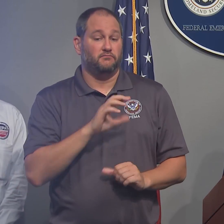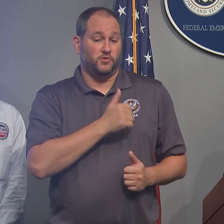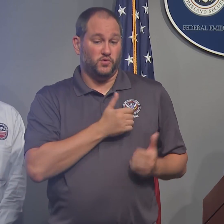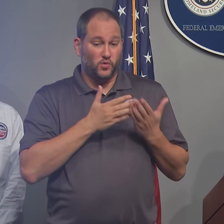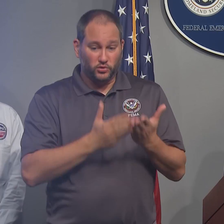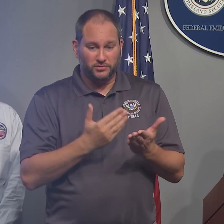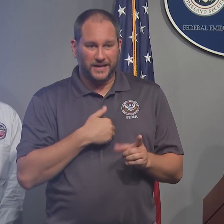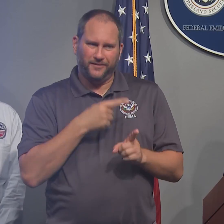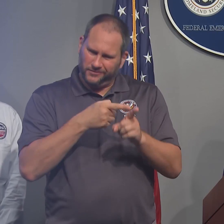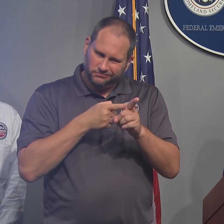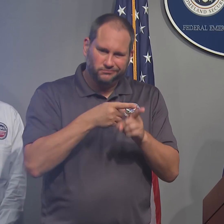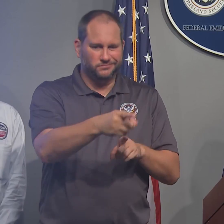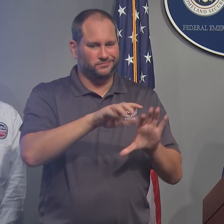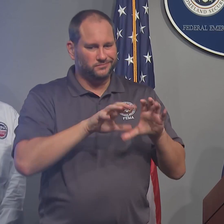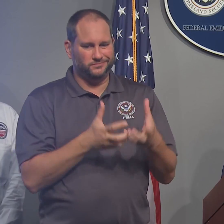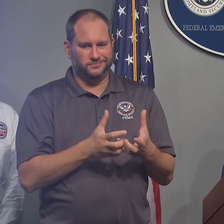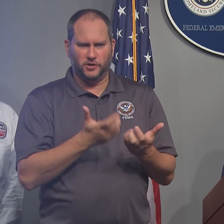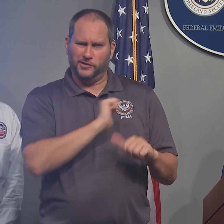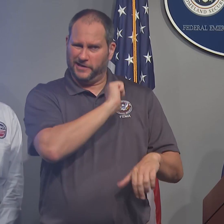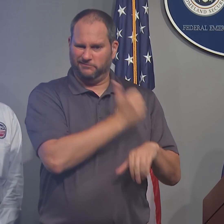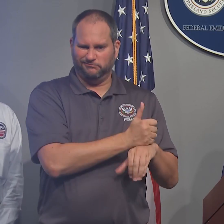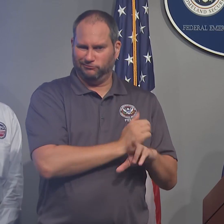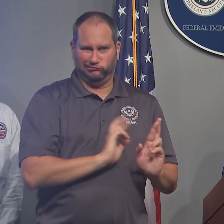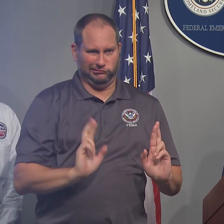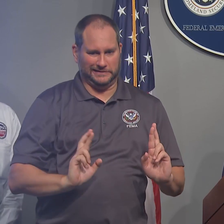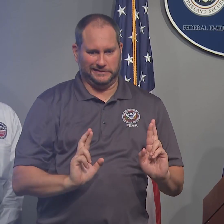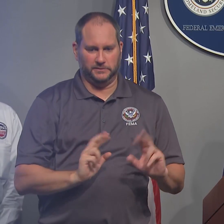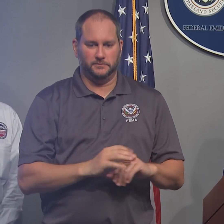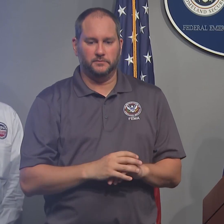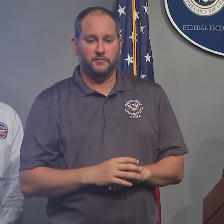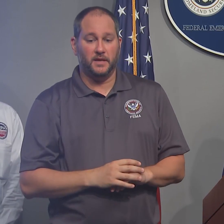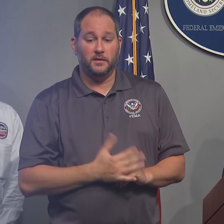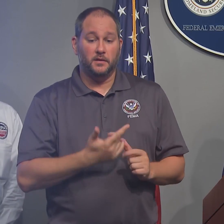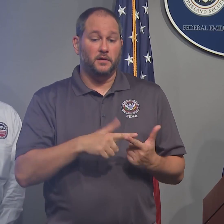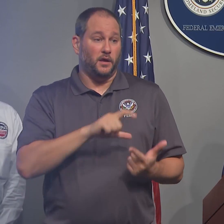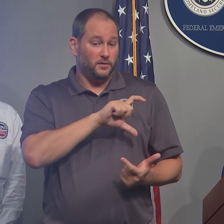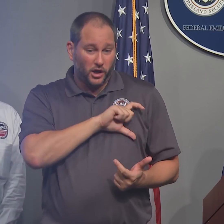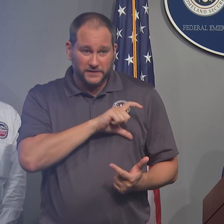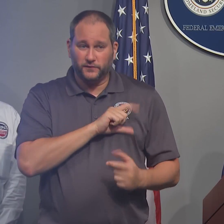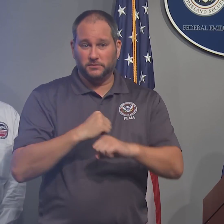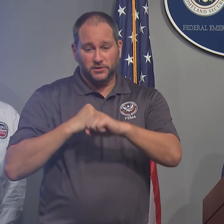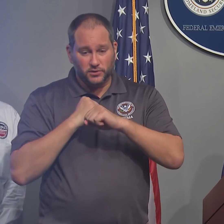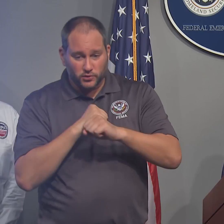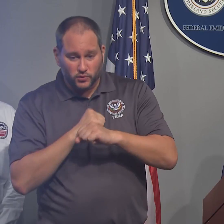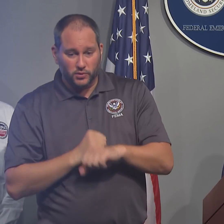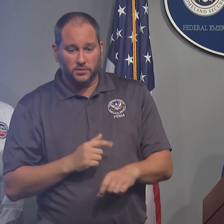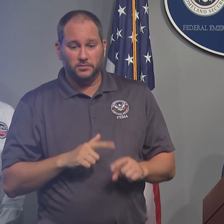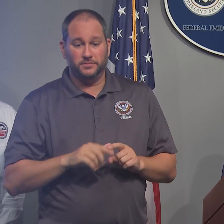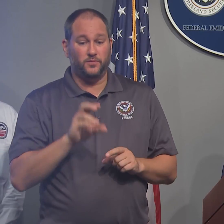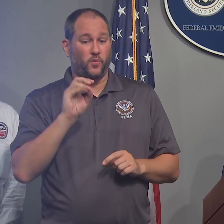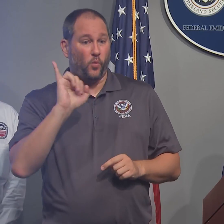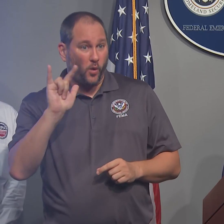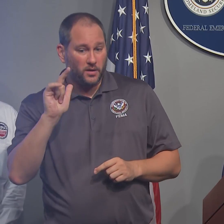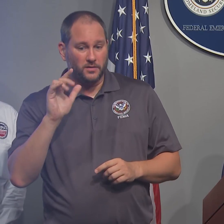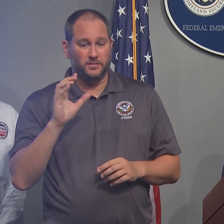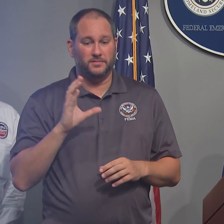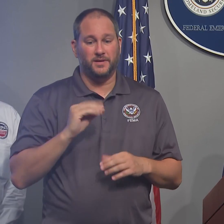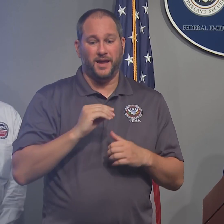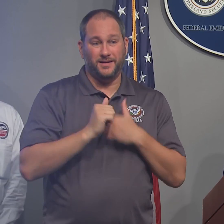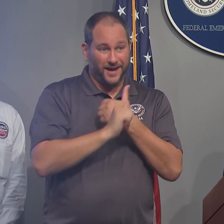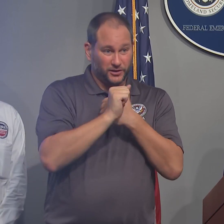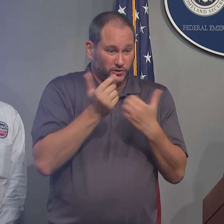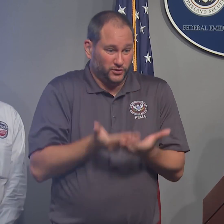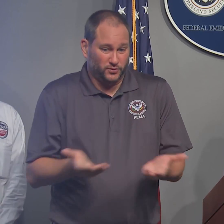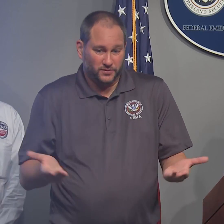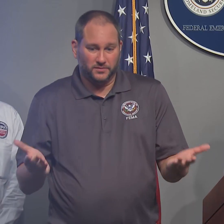with additional law enforcement, security, and oil and hazardous materials response resources to be ready. And all